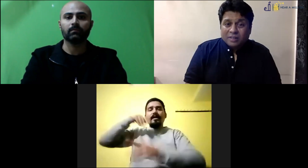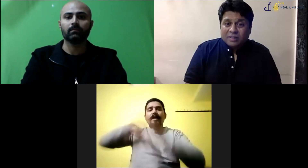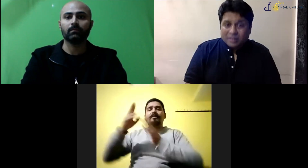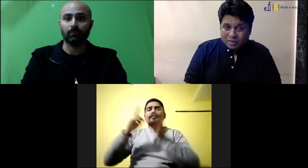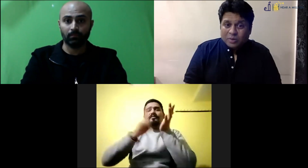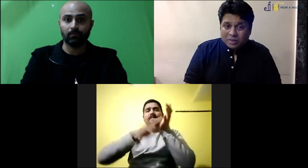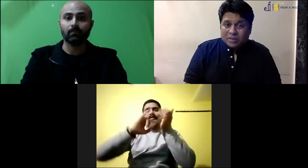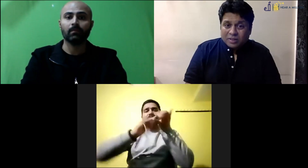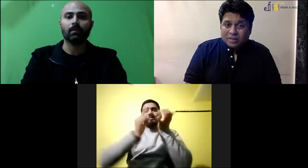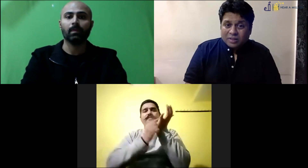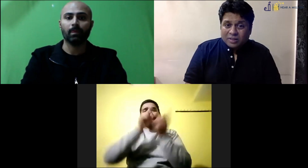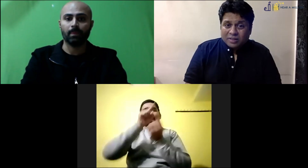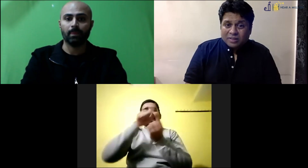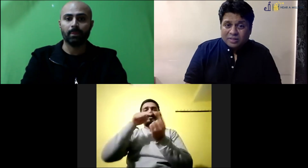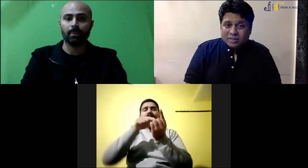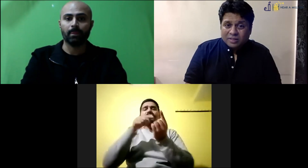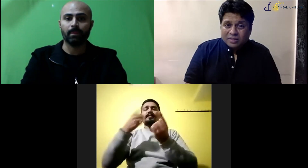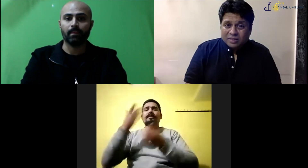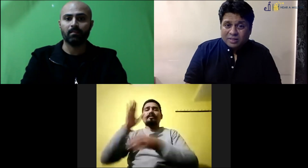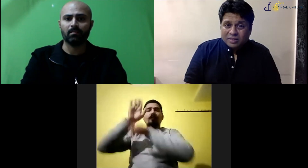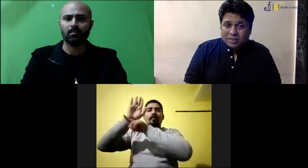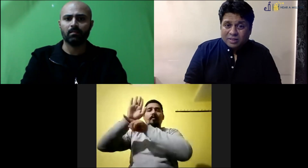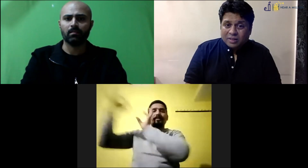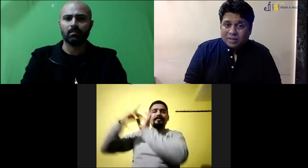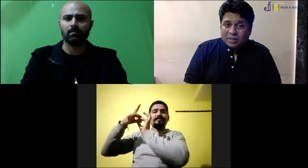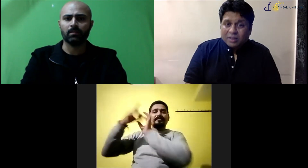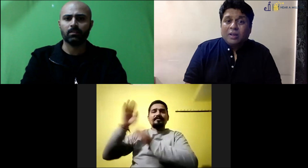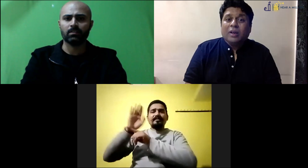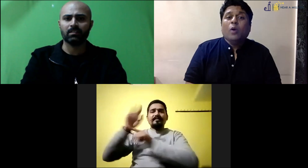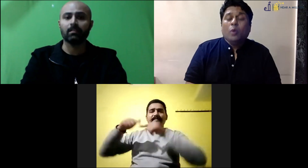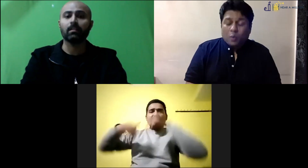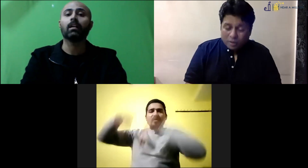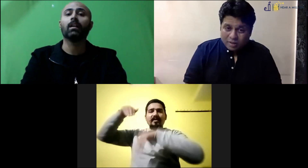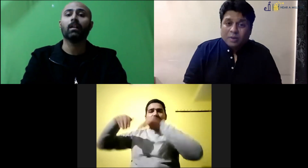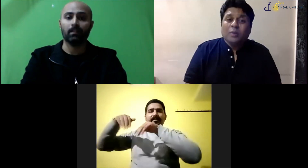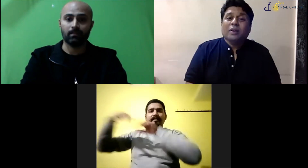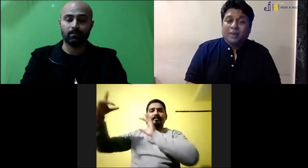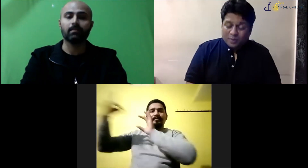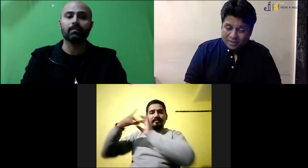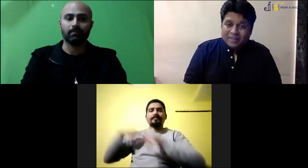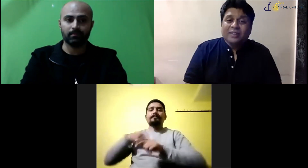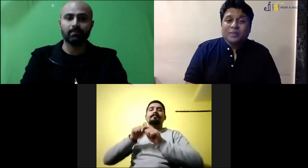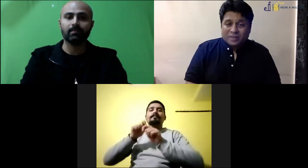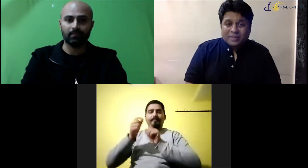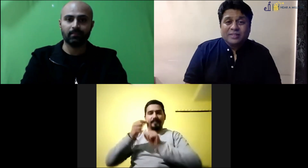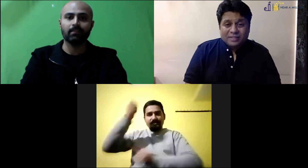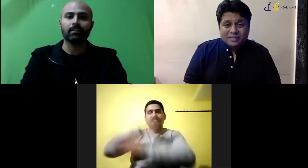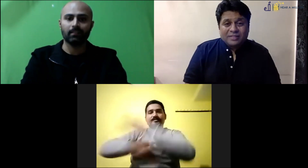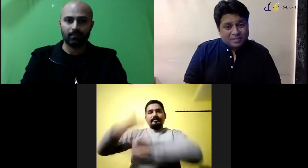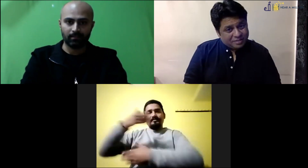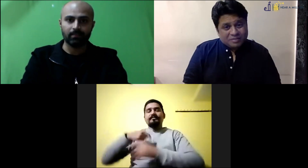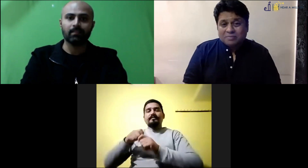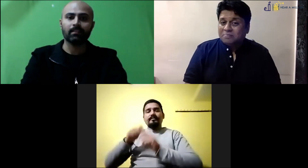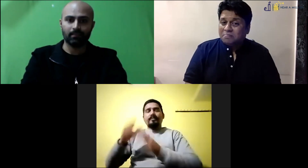So I'm part of I'm the president of an organization, and it is linked to Congress.